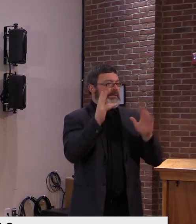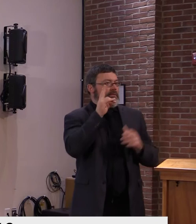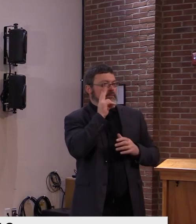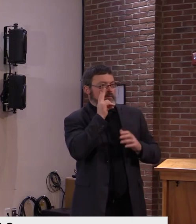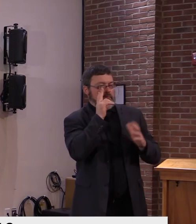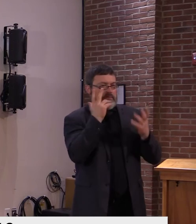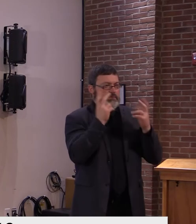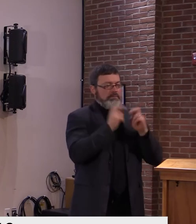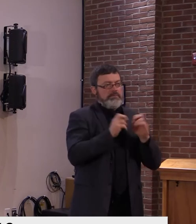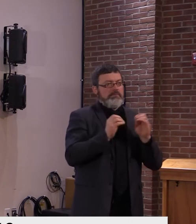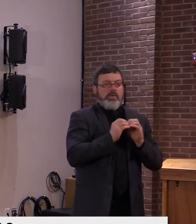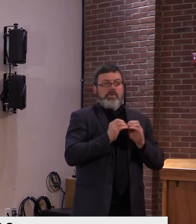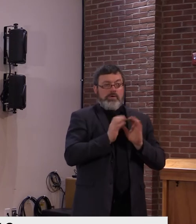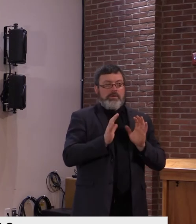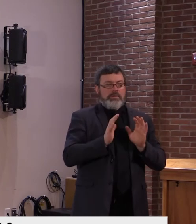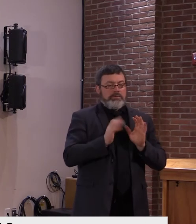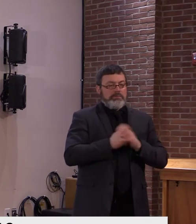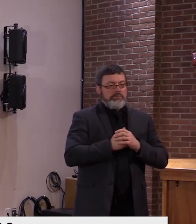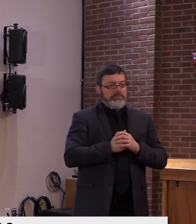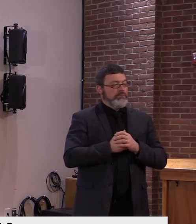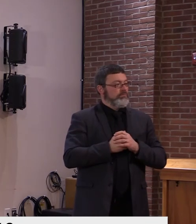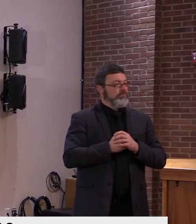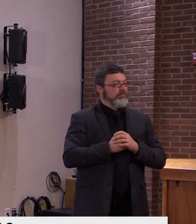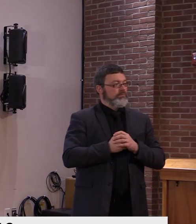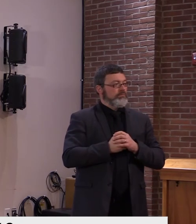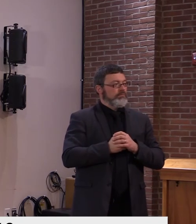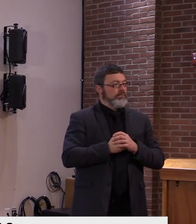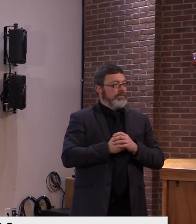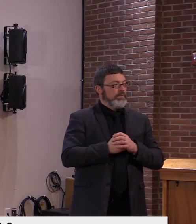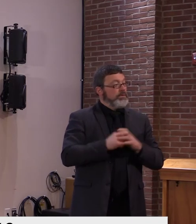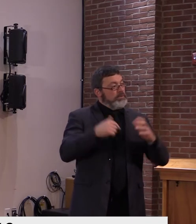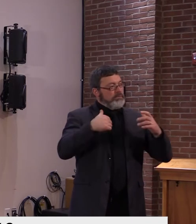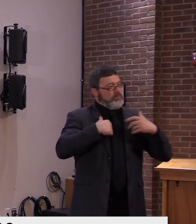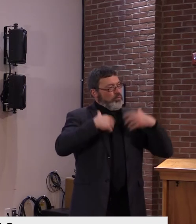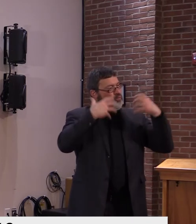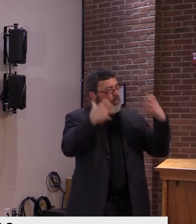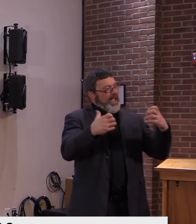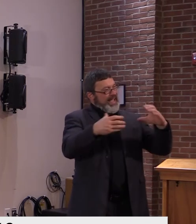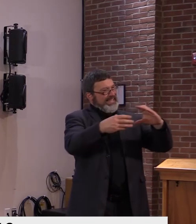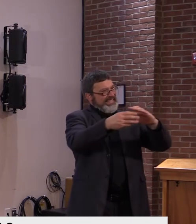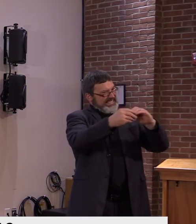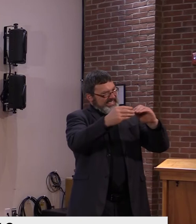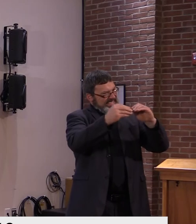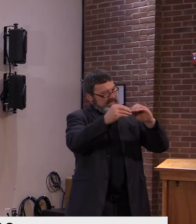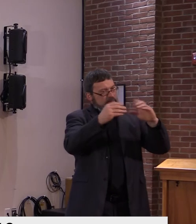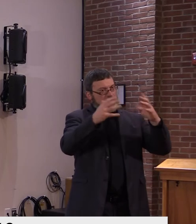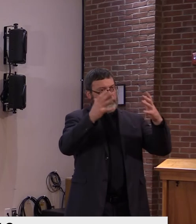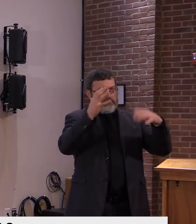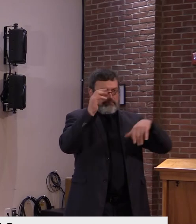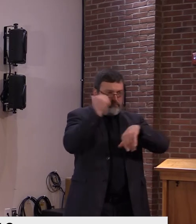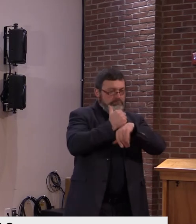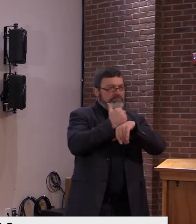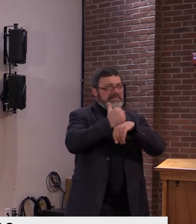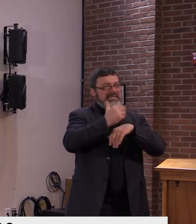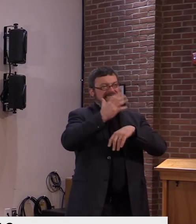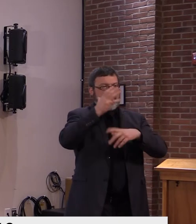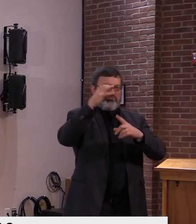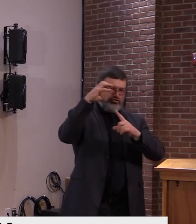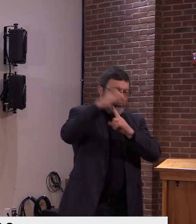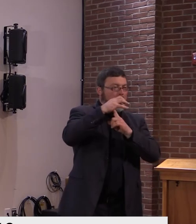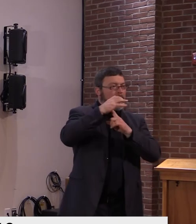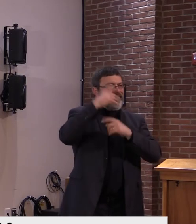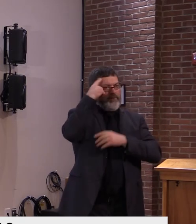community in trying to provide the best for our citizens. So I'll ask you to stay